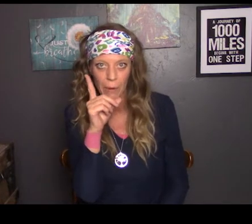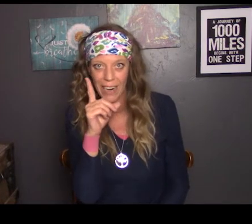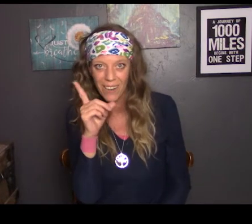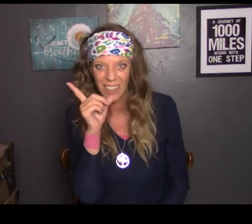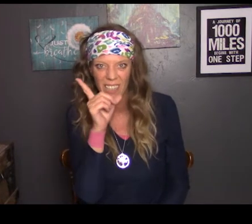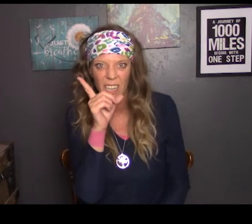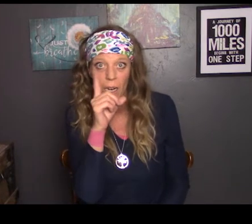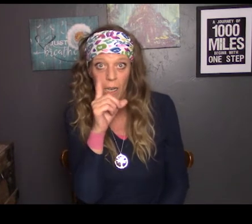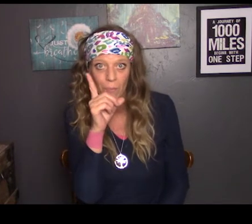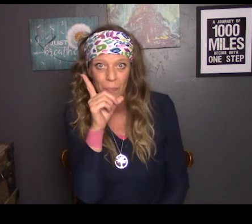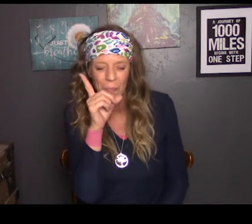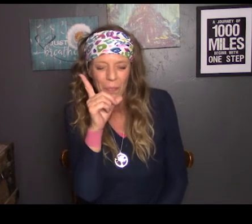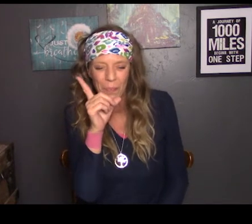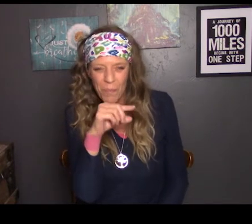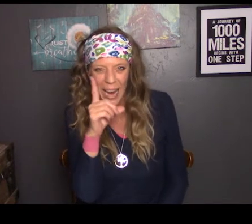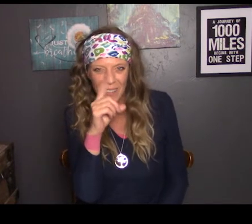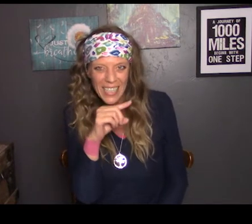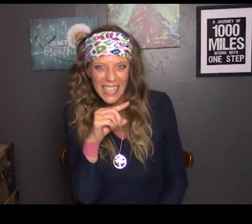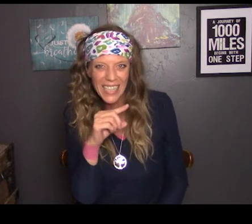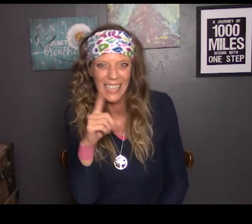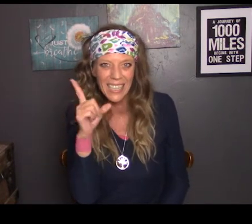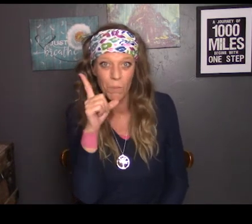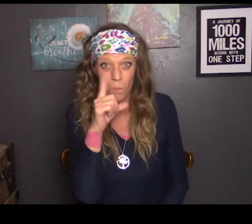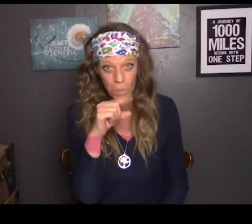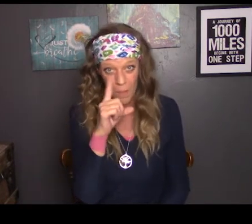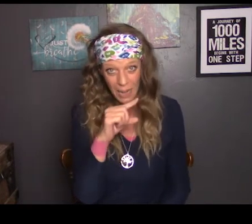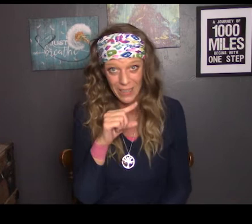around. Mouse, mouse.